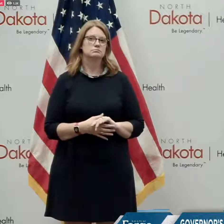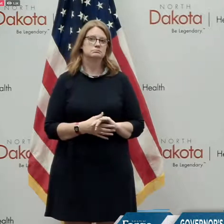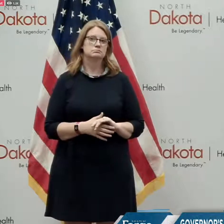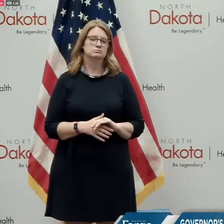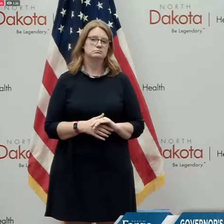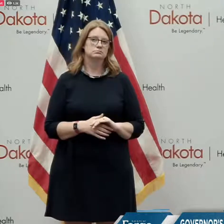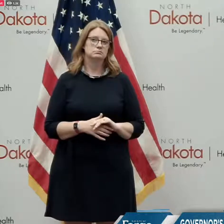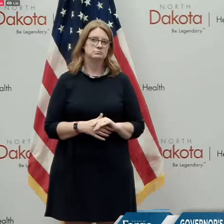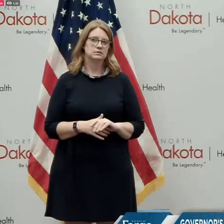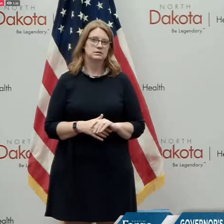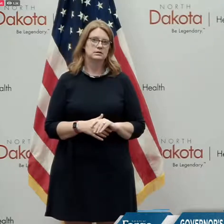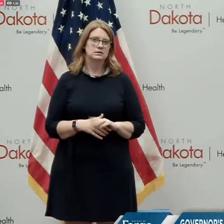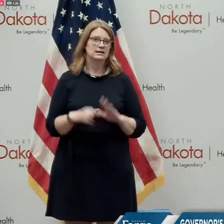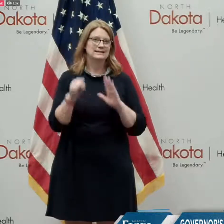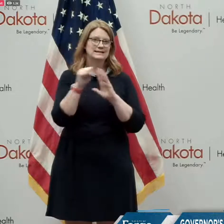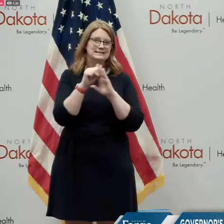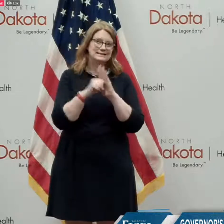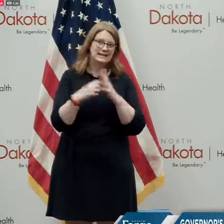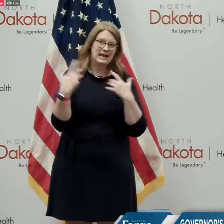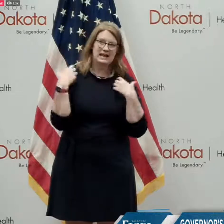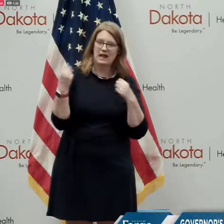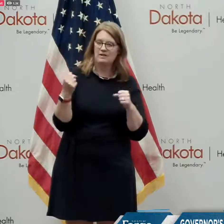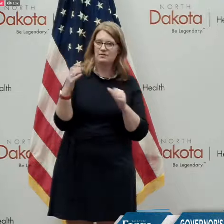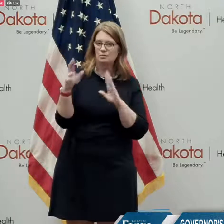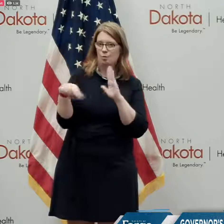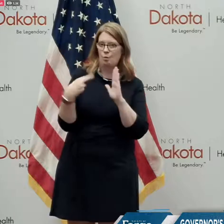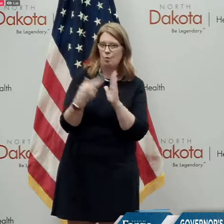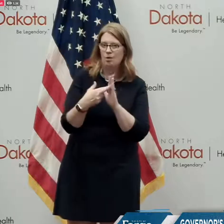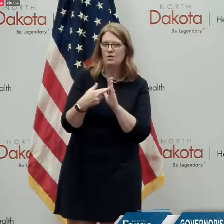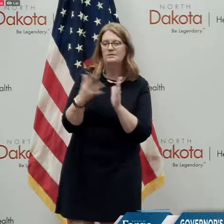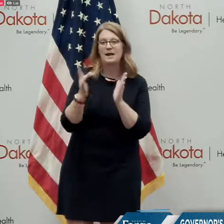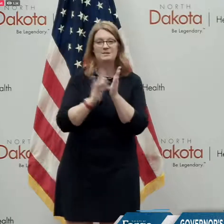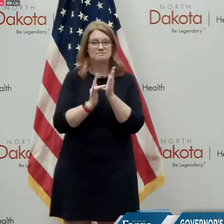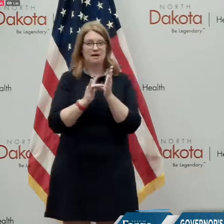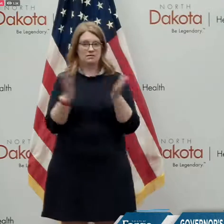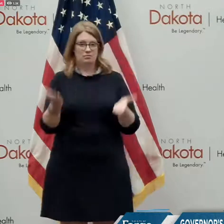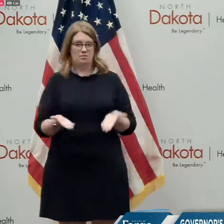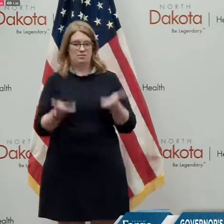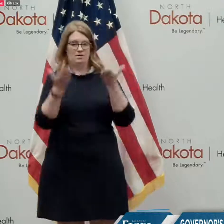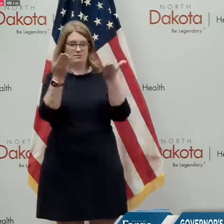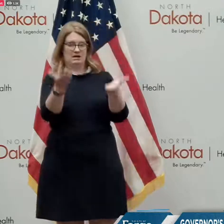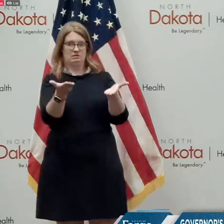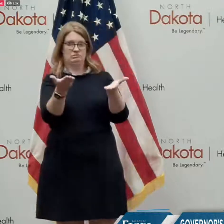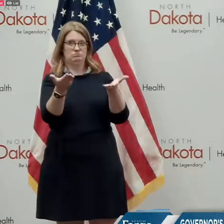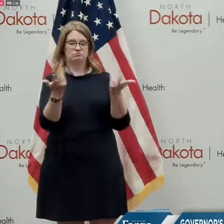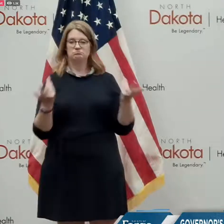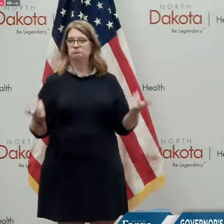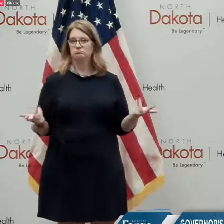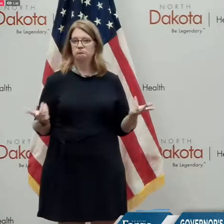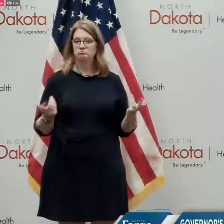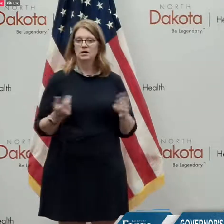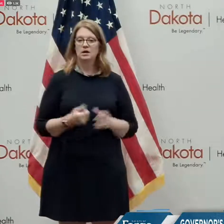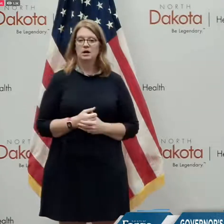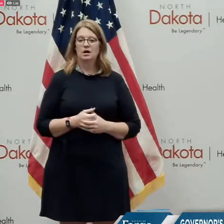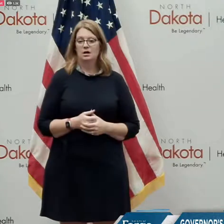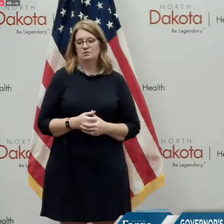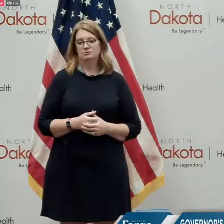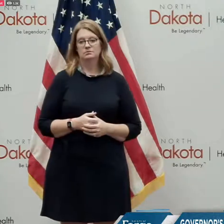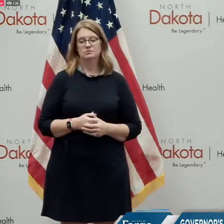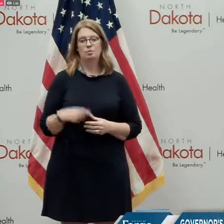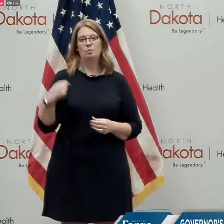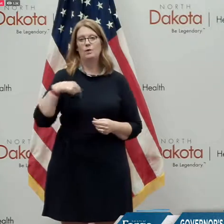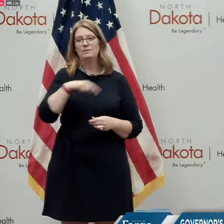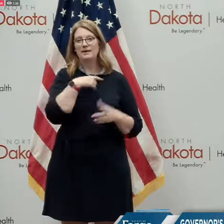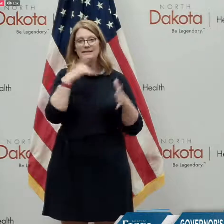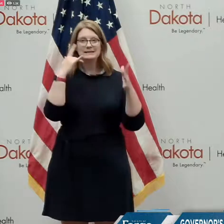in the state health officer role, you make medical recommendations based, strictly on that. I think we've said all along to everybody that we're going to make decisions